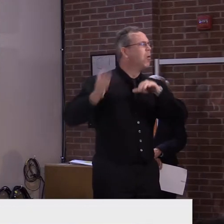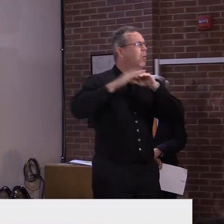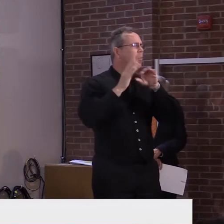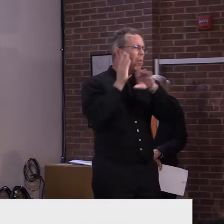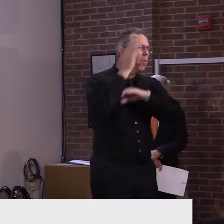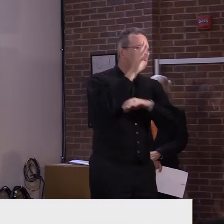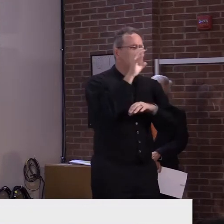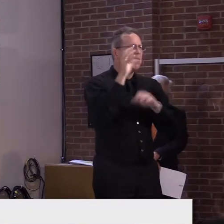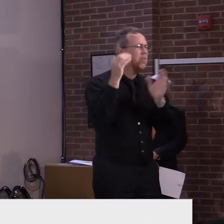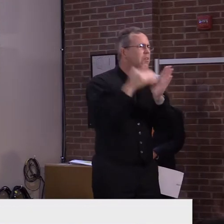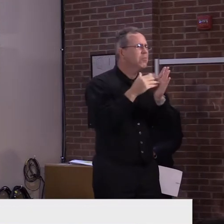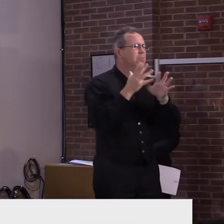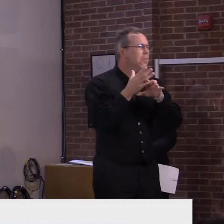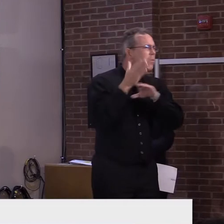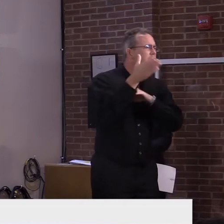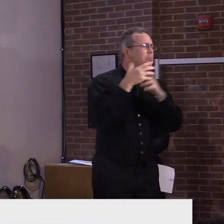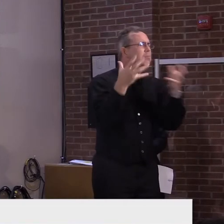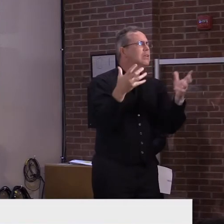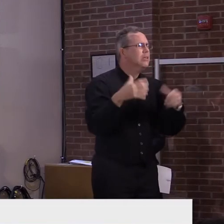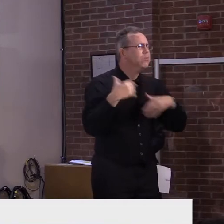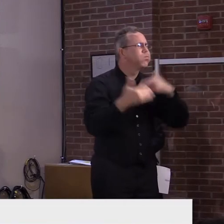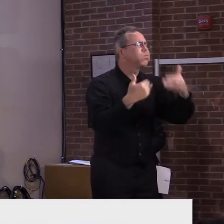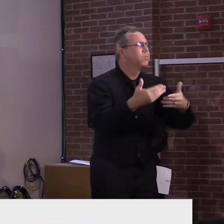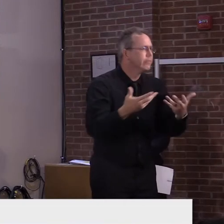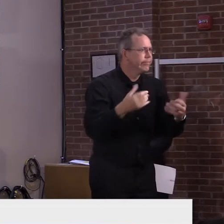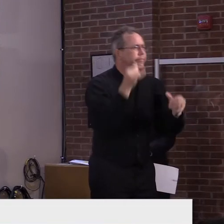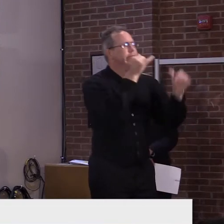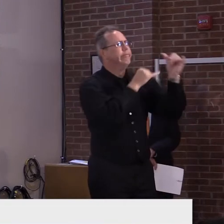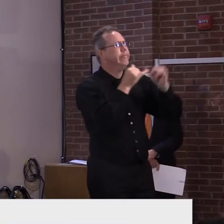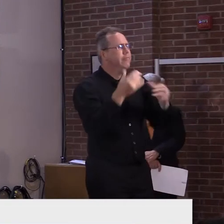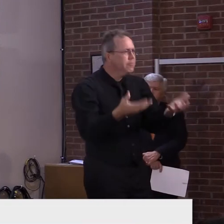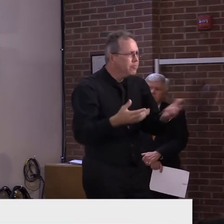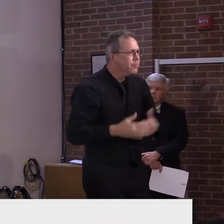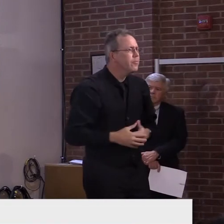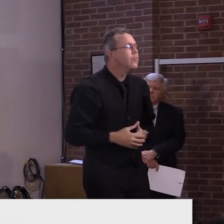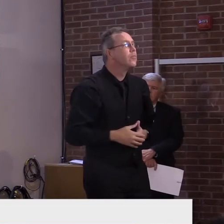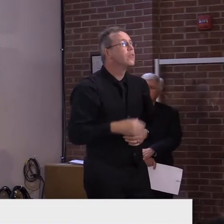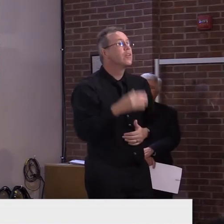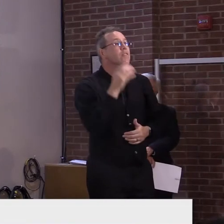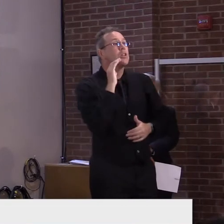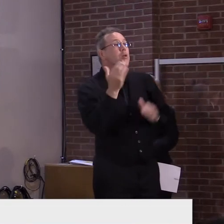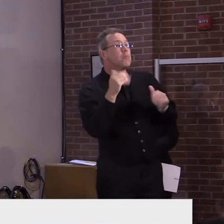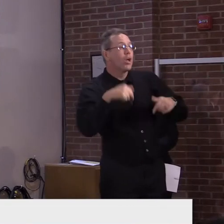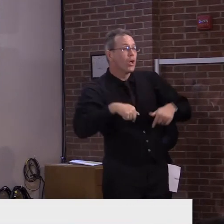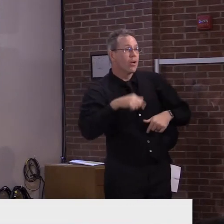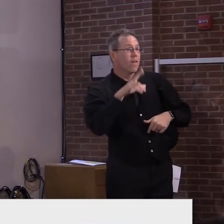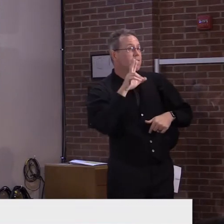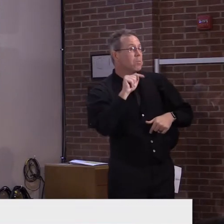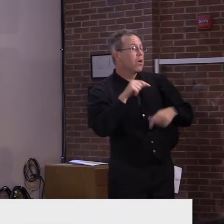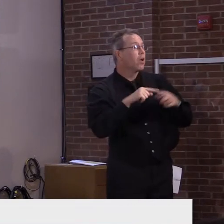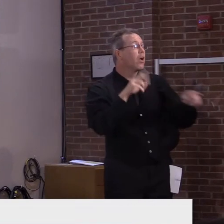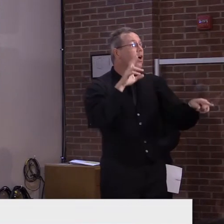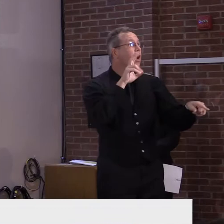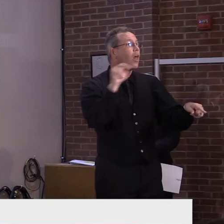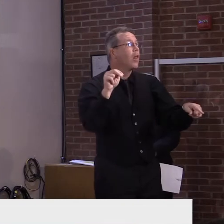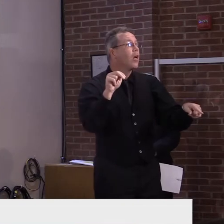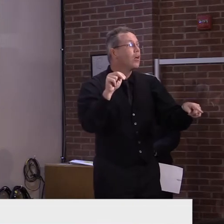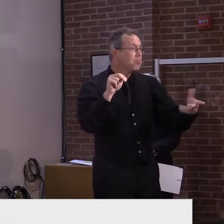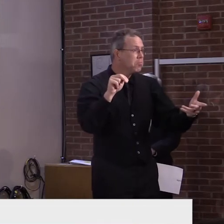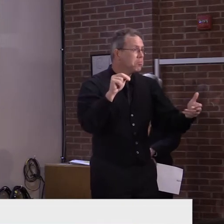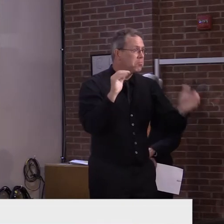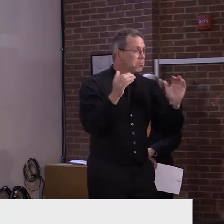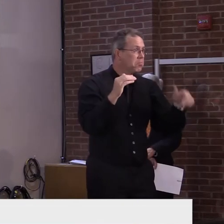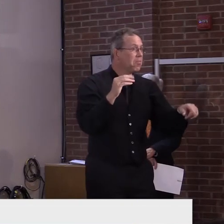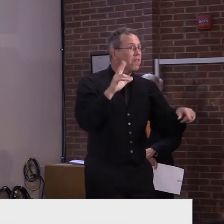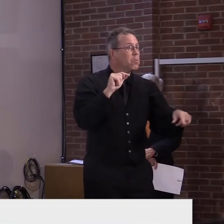If we had Connecticut's hospitalization rate, for example, who have the fifth best in the nation, we'd be